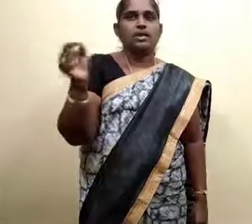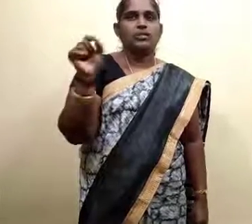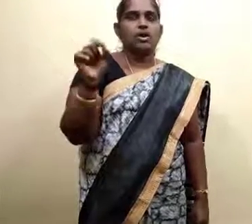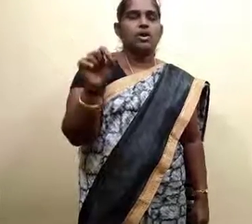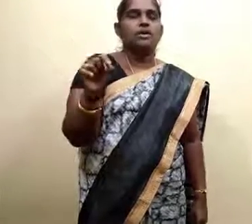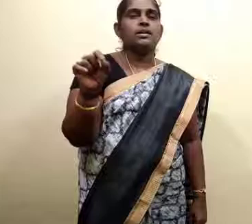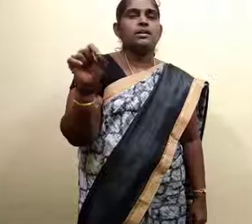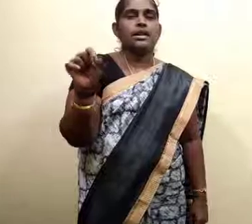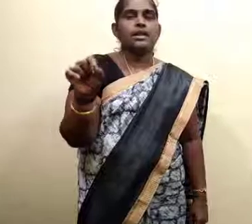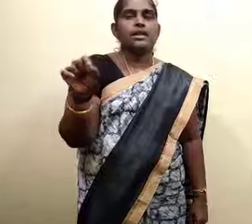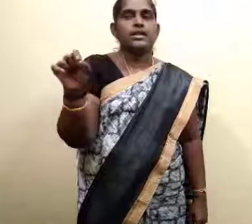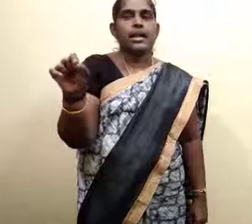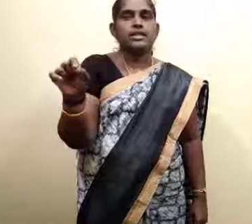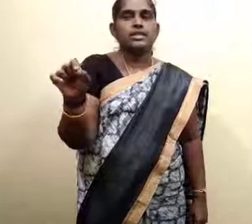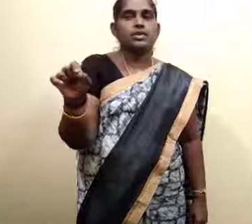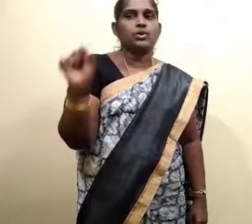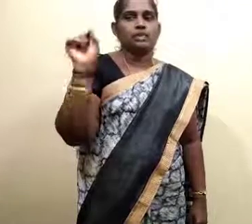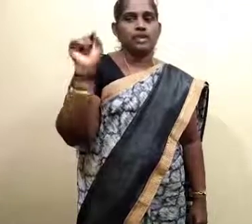The modern rail